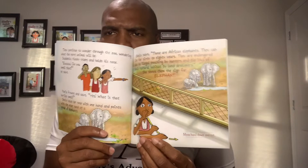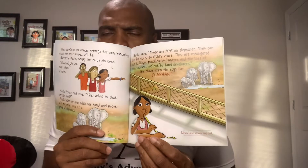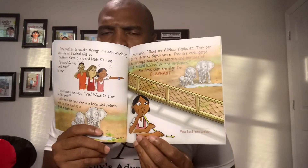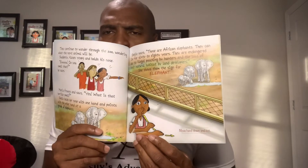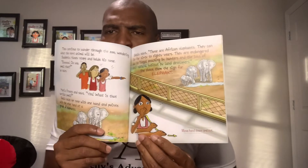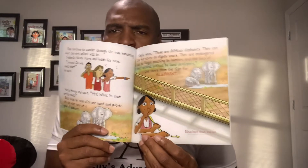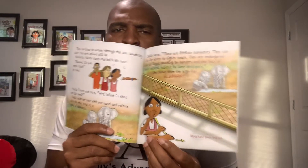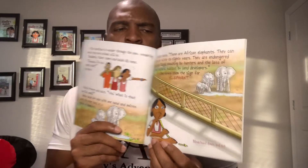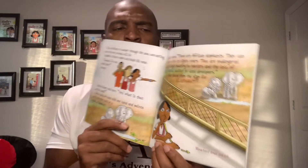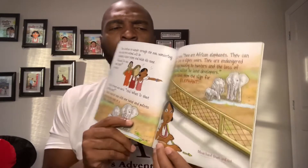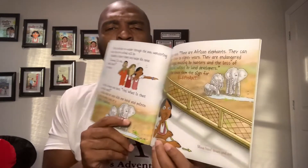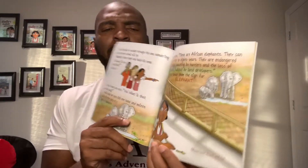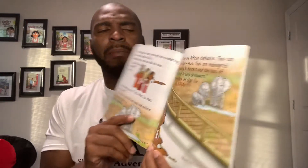to illegal poaching by